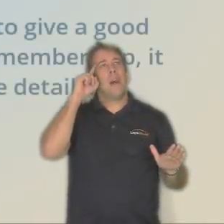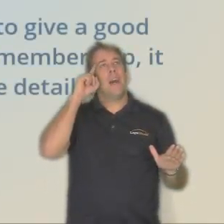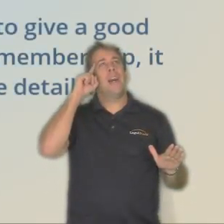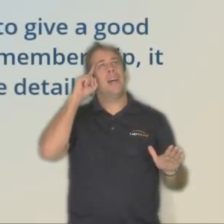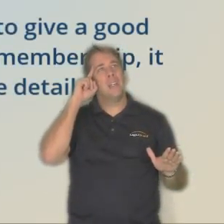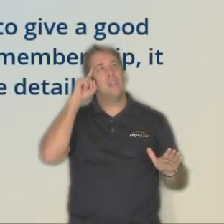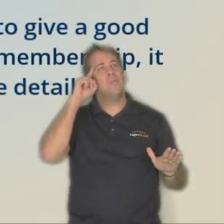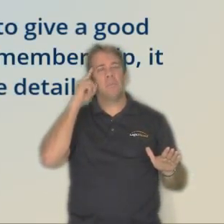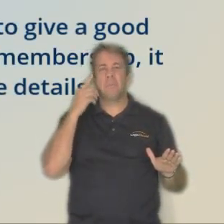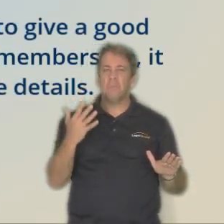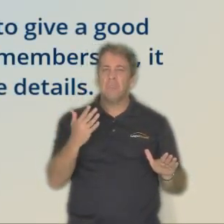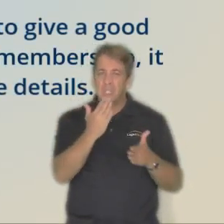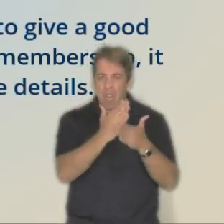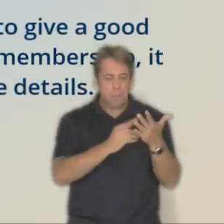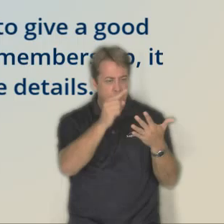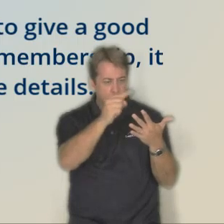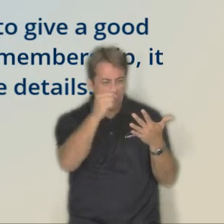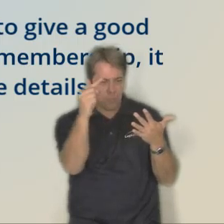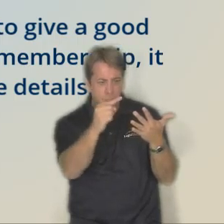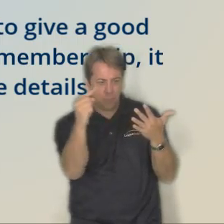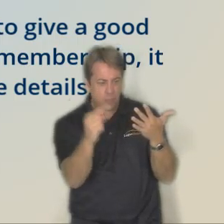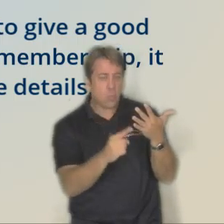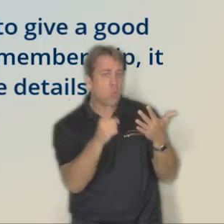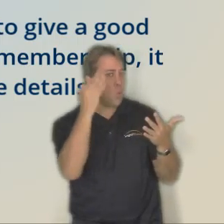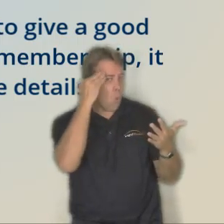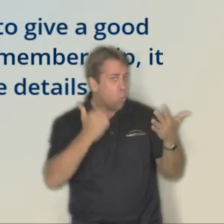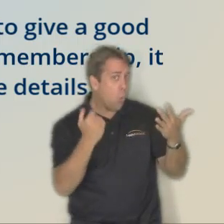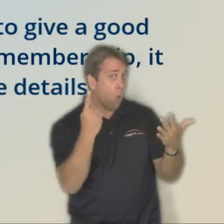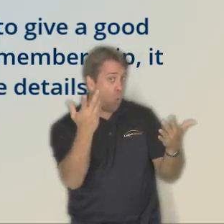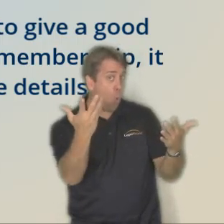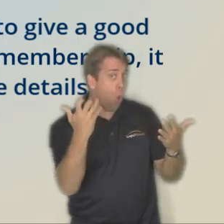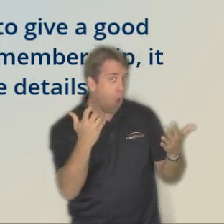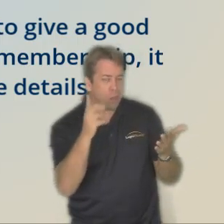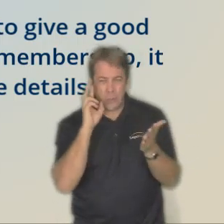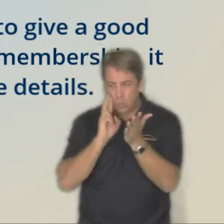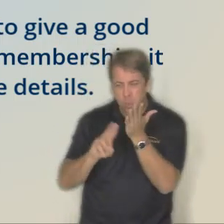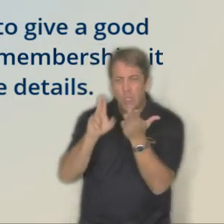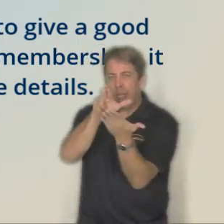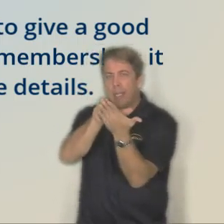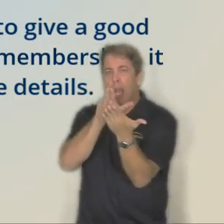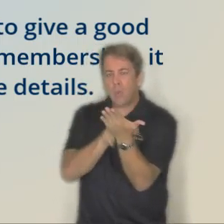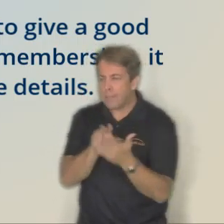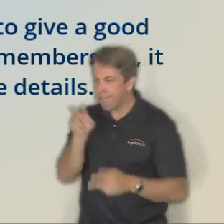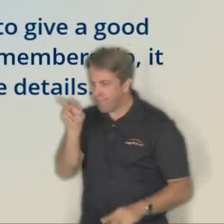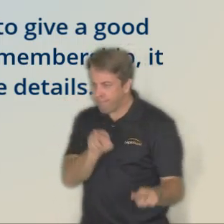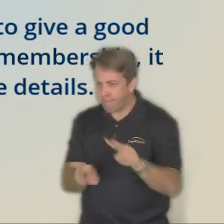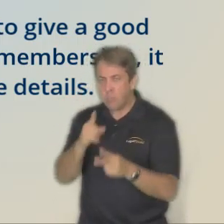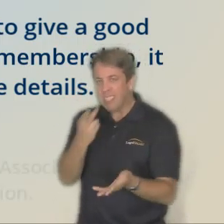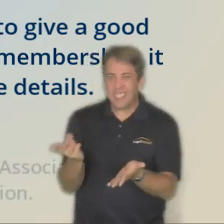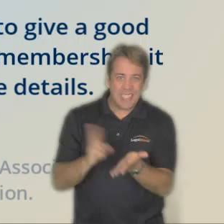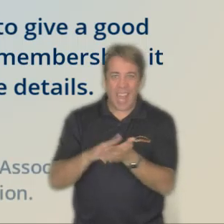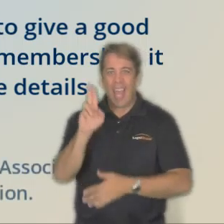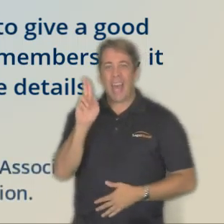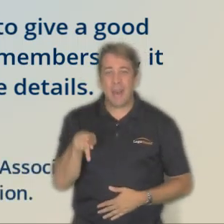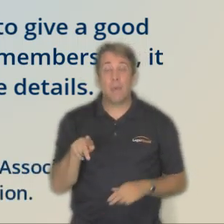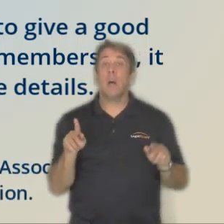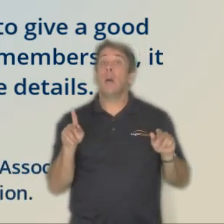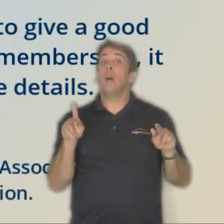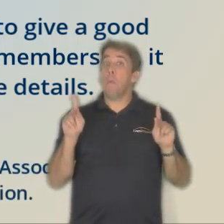the limitations, exclusions, and additional benefits that apply to our membership, refer to the Legal Shield membership agreement. The person who directed you to